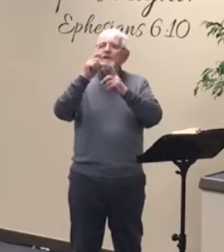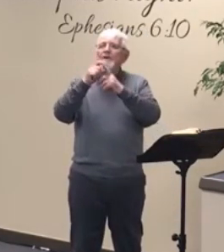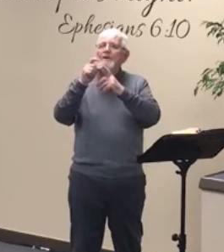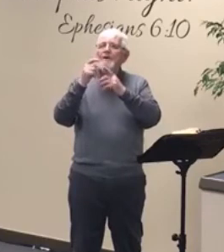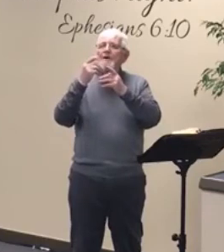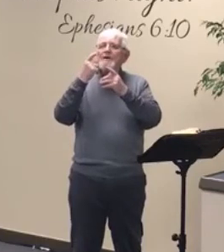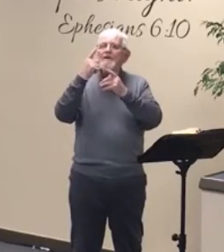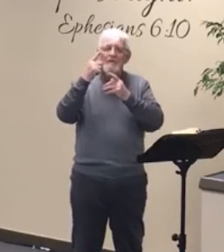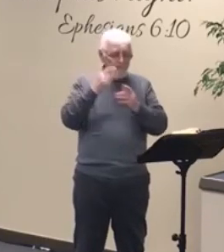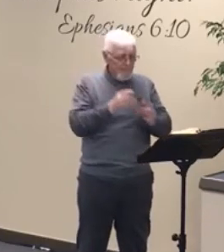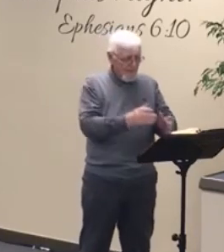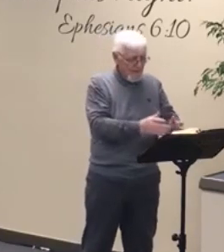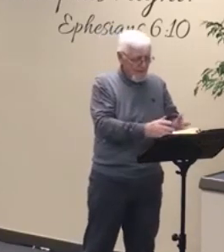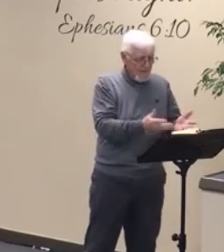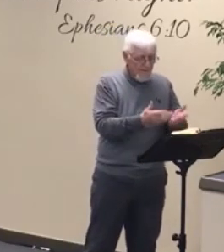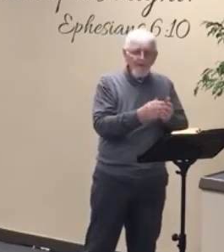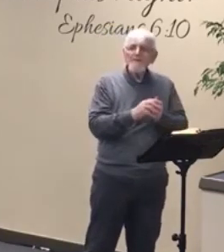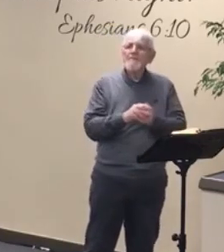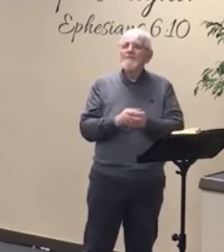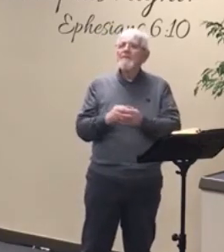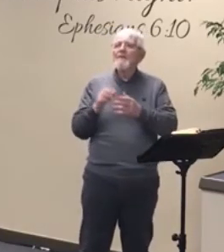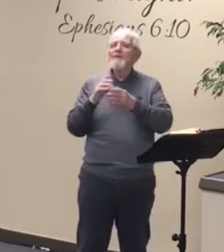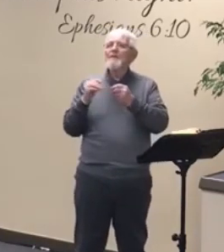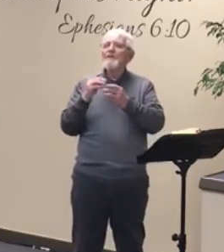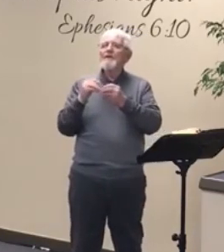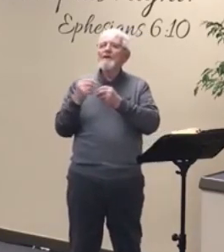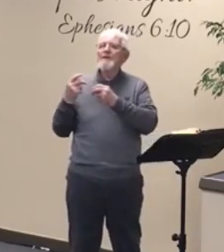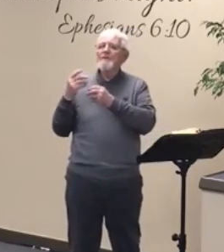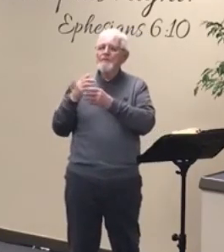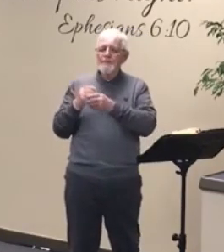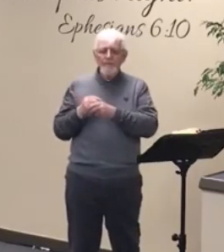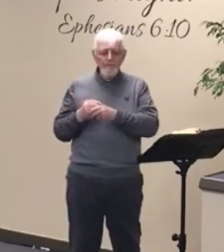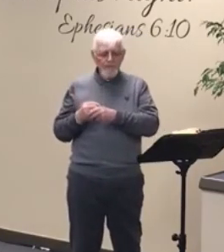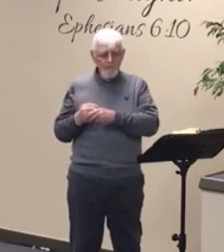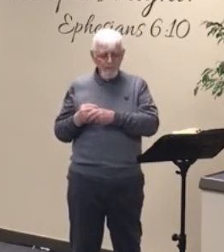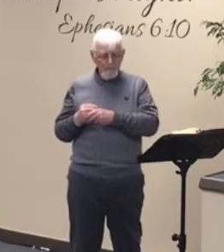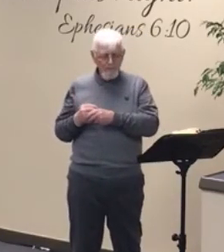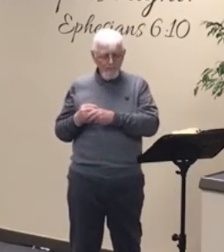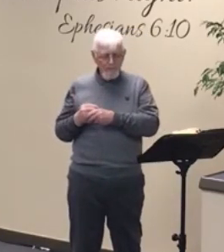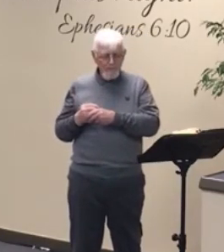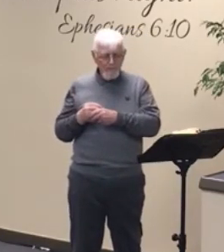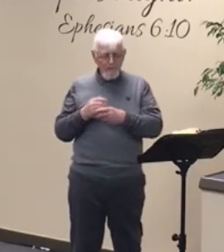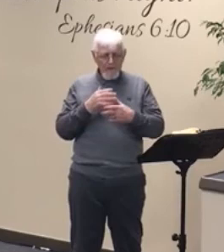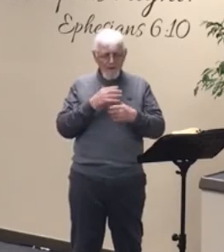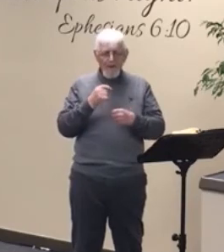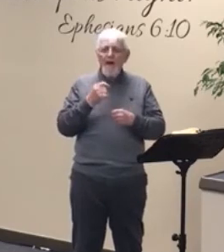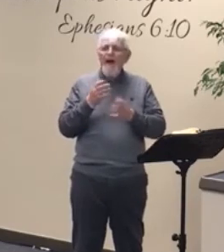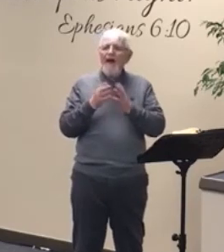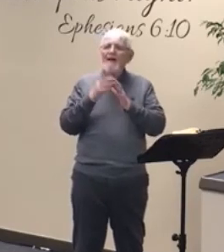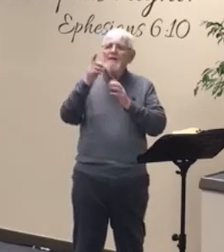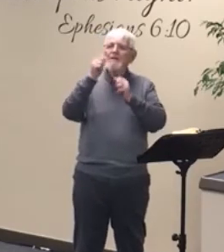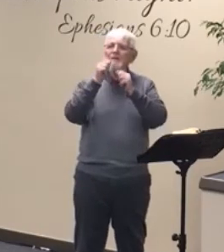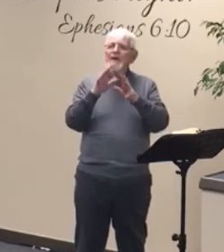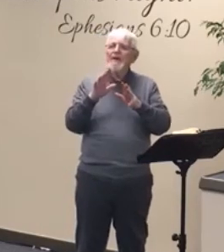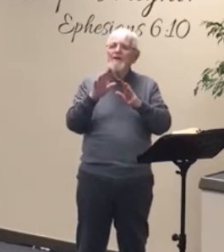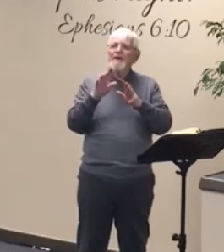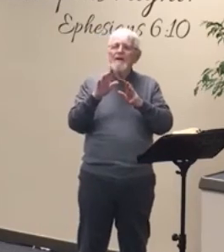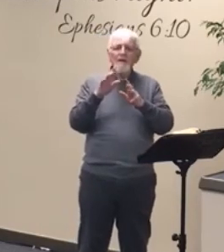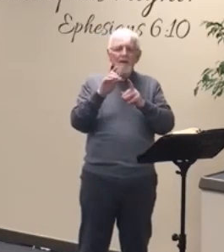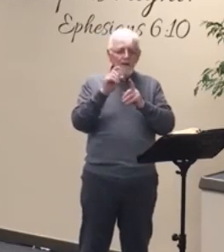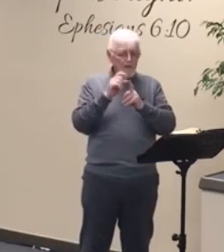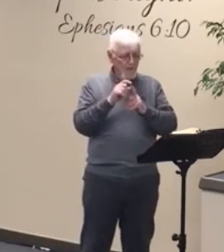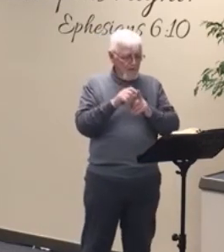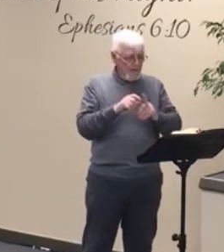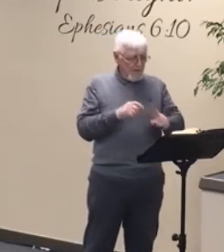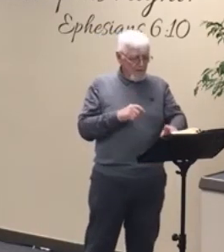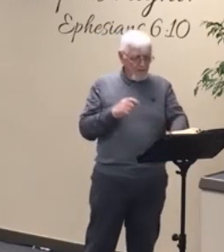these innocent looking stories. Lord, we've read them since we've been in Sunday school. Lord, I ask that you please bless the words that were spoken